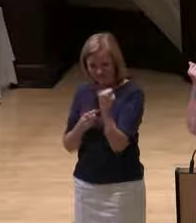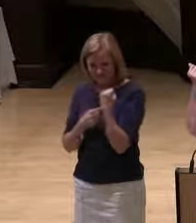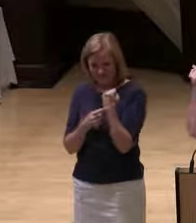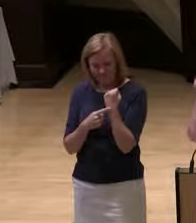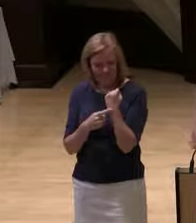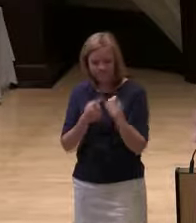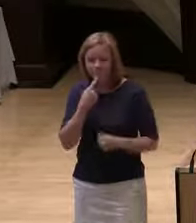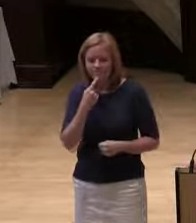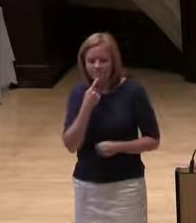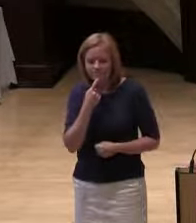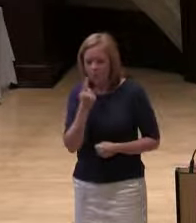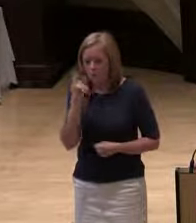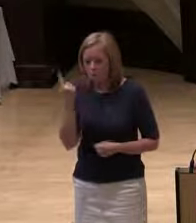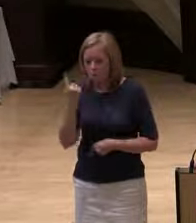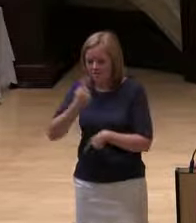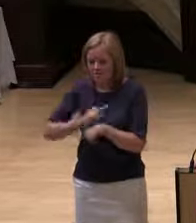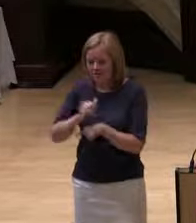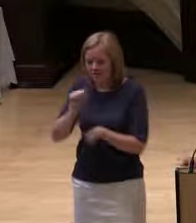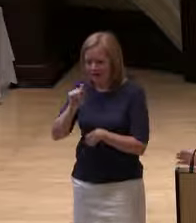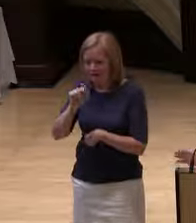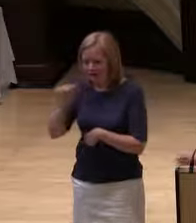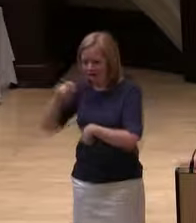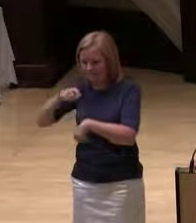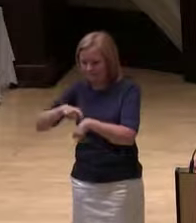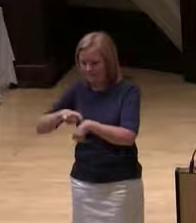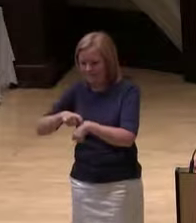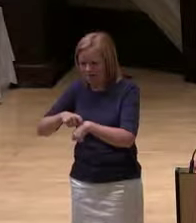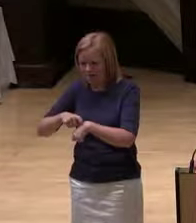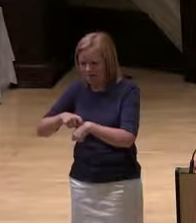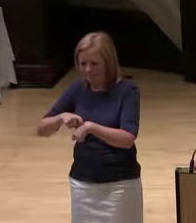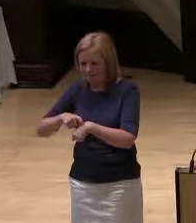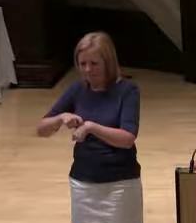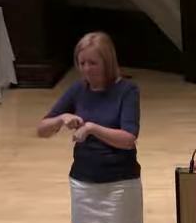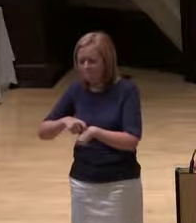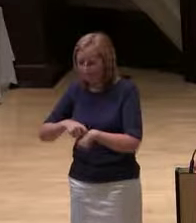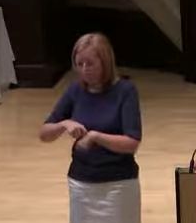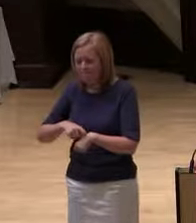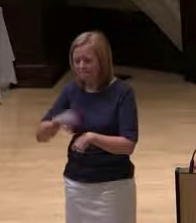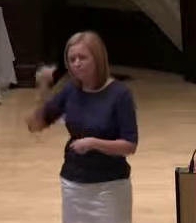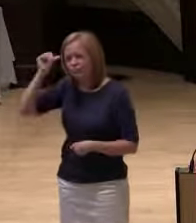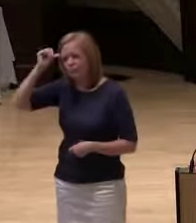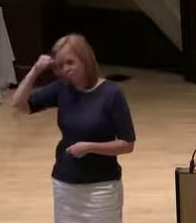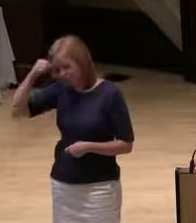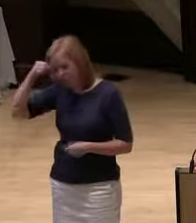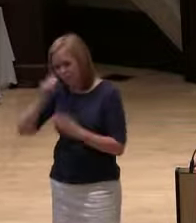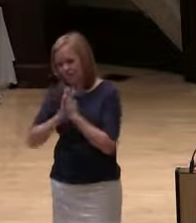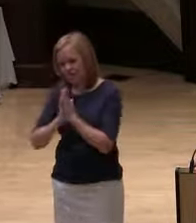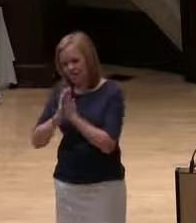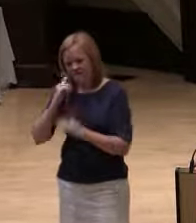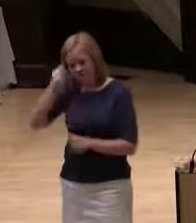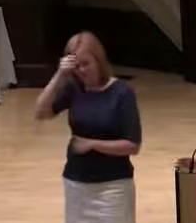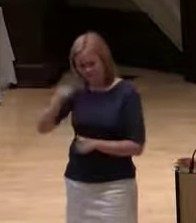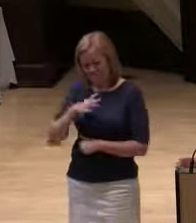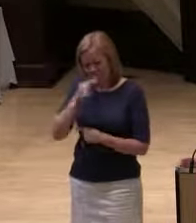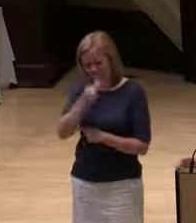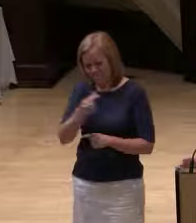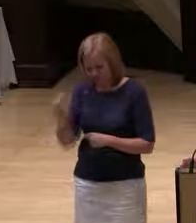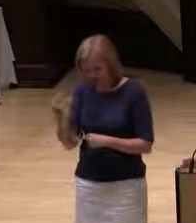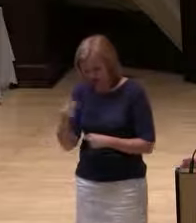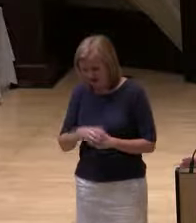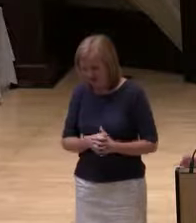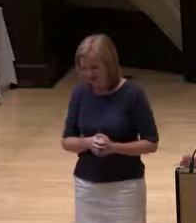that says, "One Day at a Time." And that way you will be able to remember to pray for the men at Grace of God. And